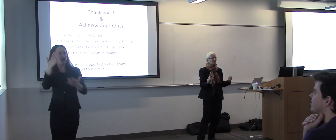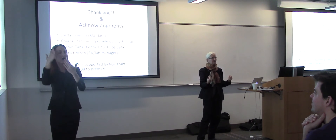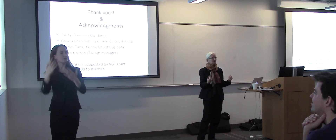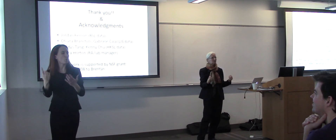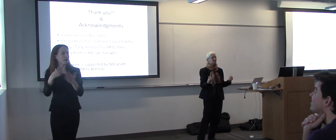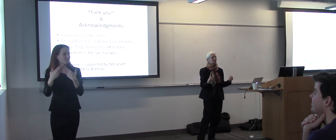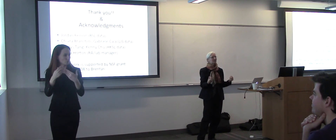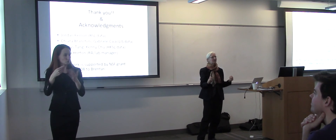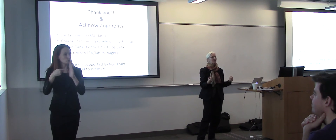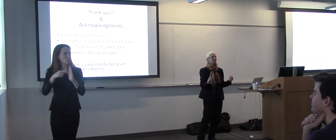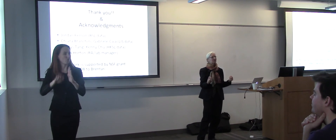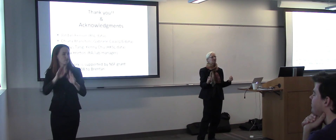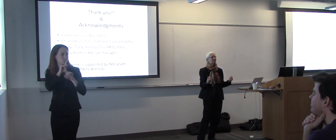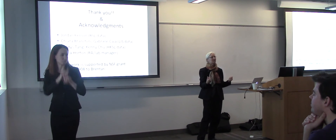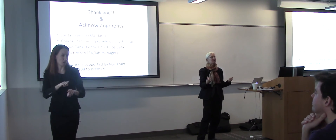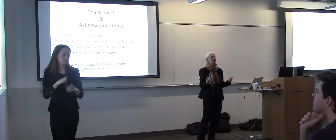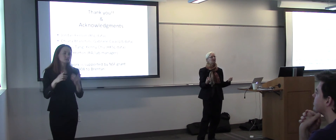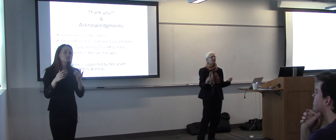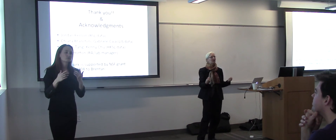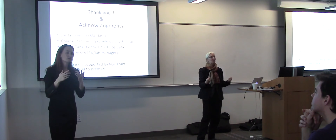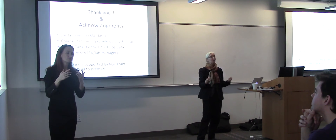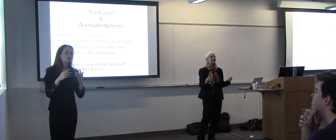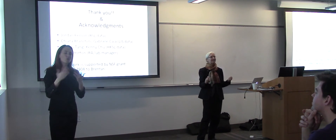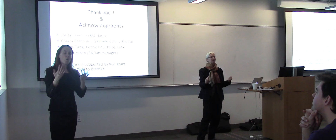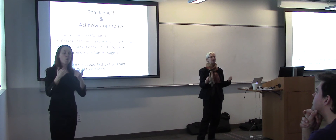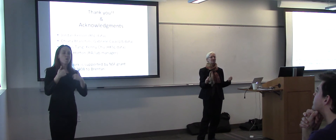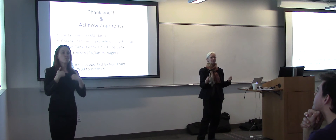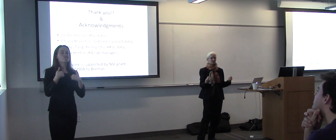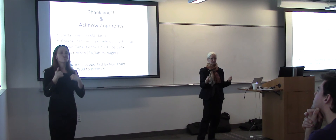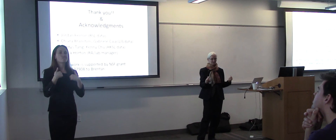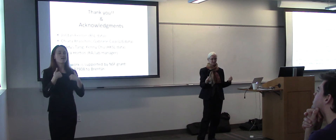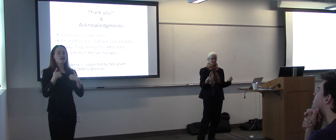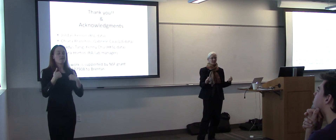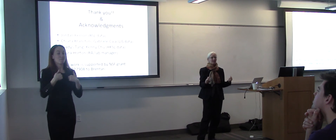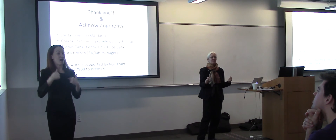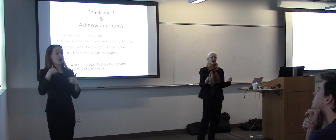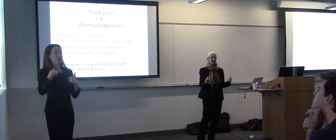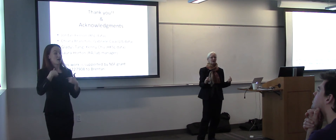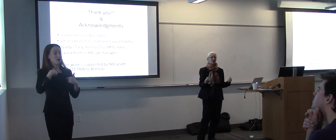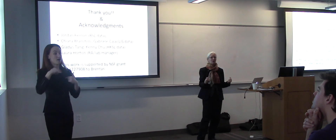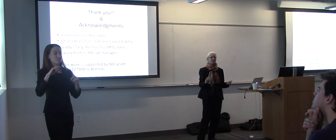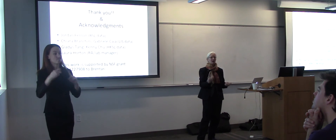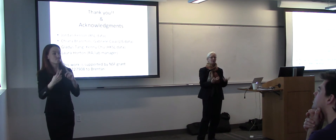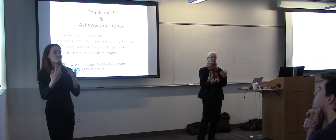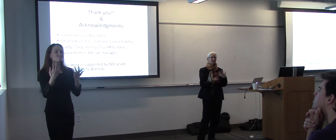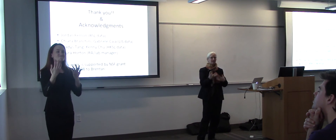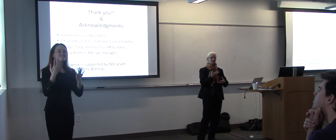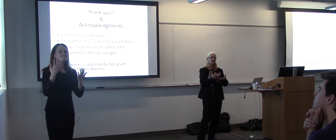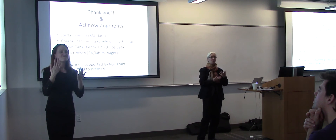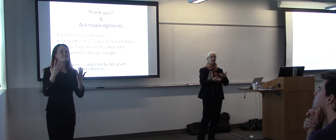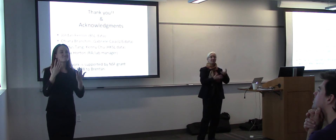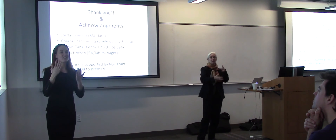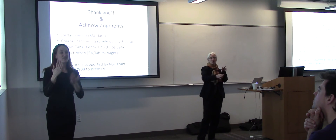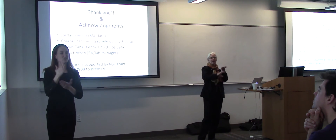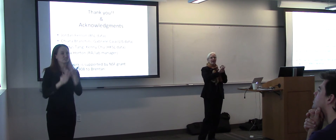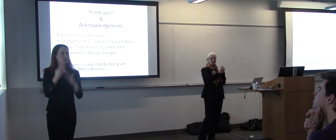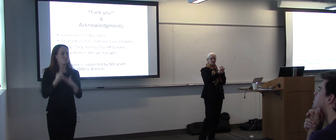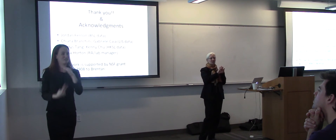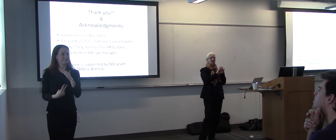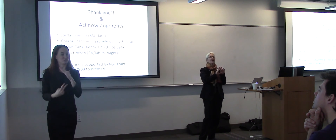I have this intuition that there are certain predispositions that the object handshake with